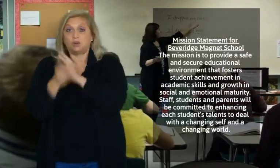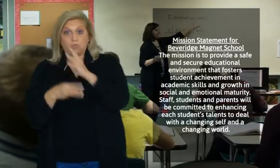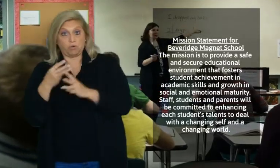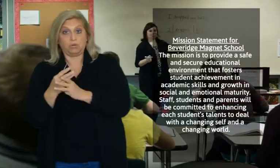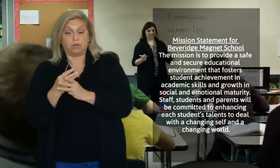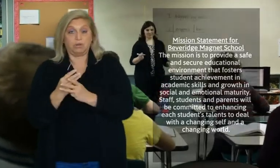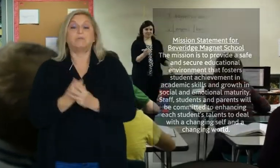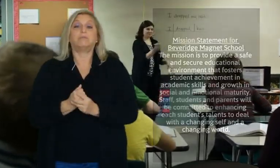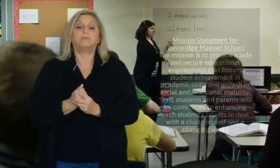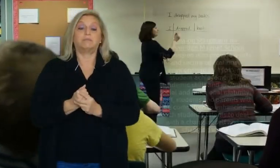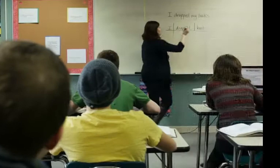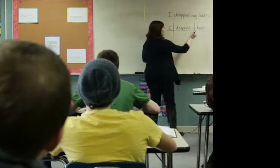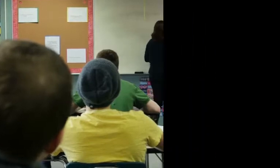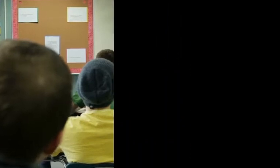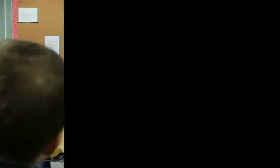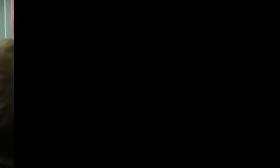world.